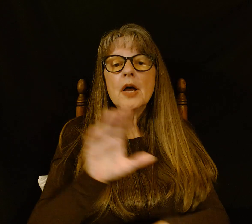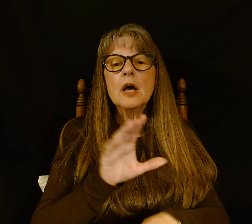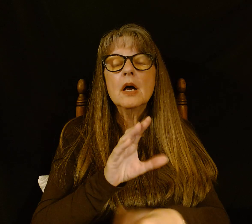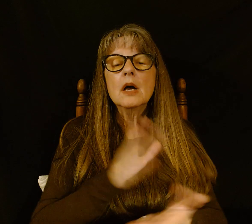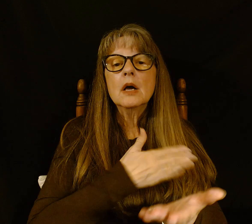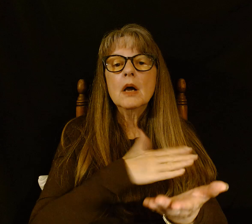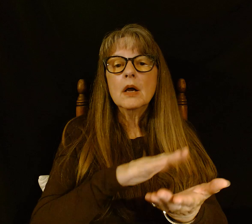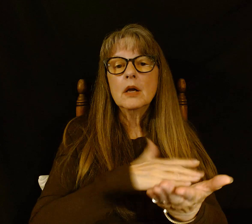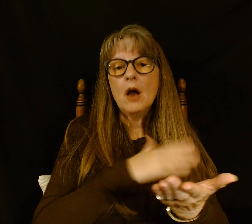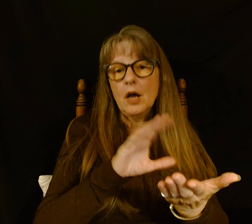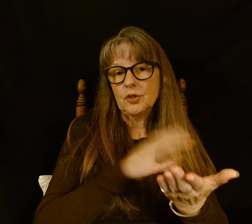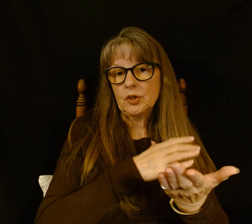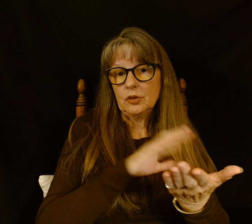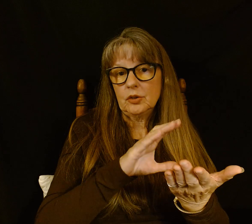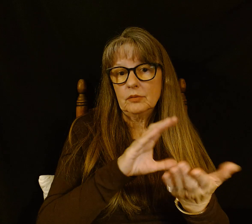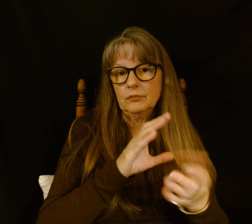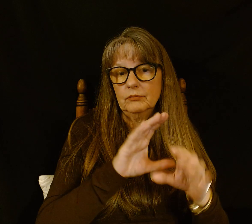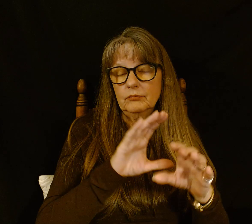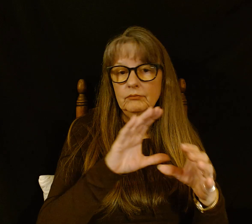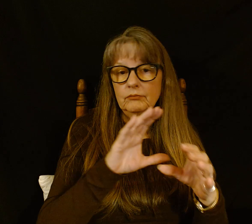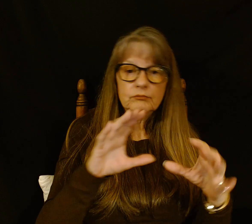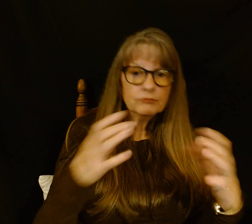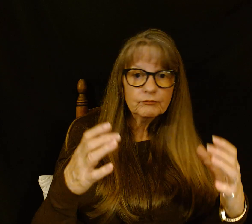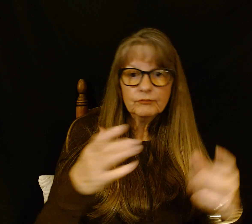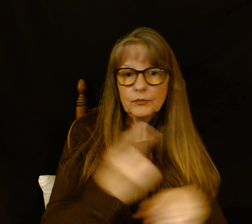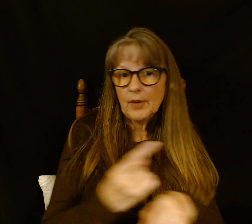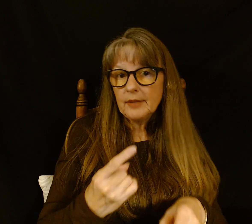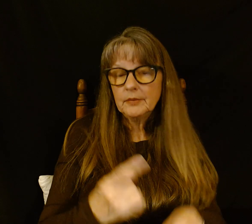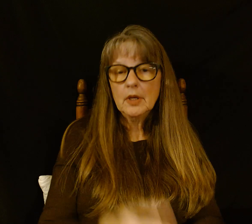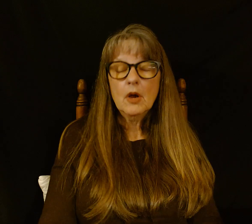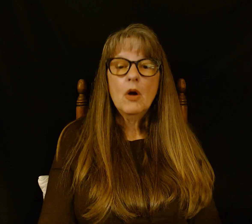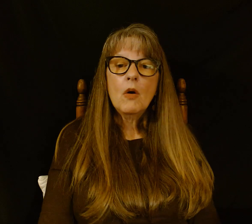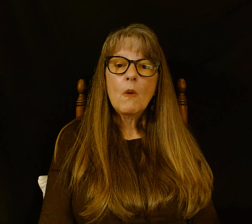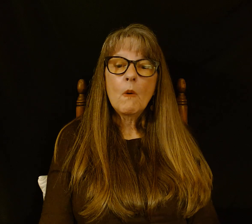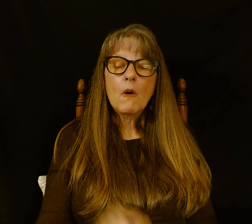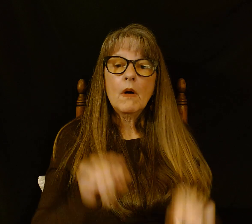the concert, right? Or